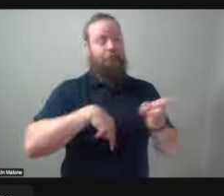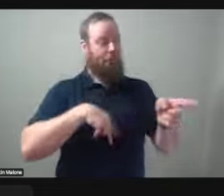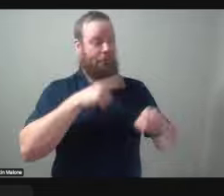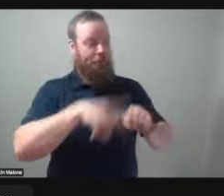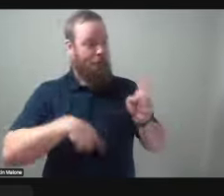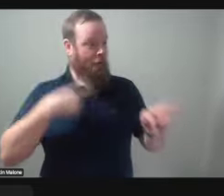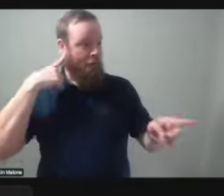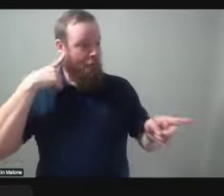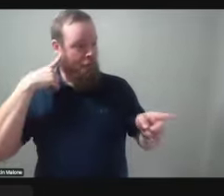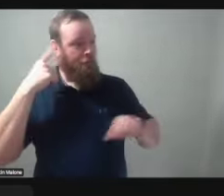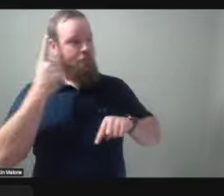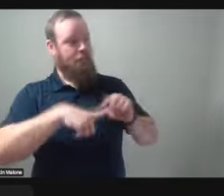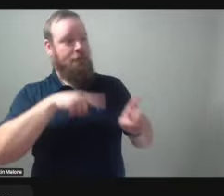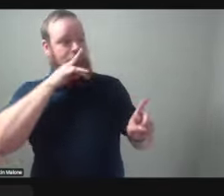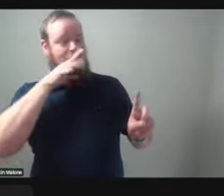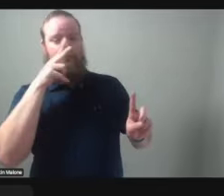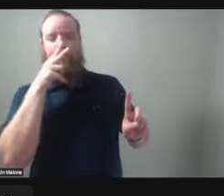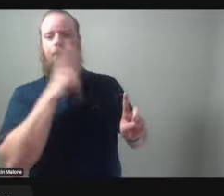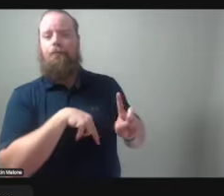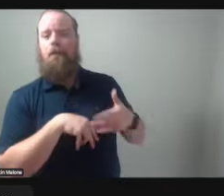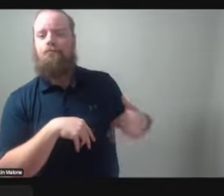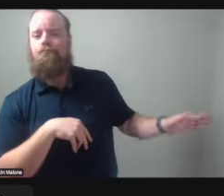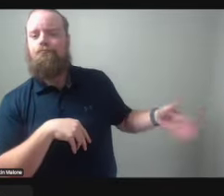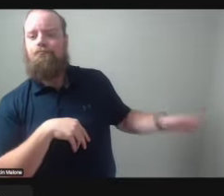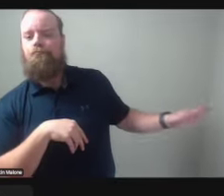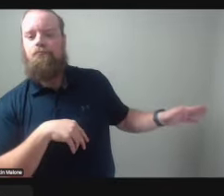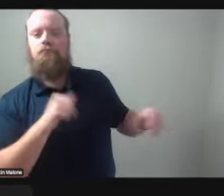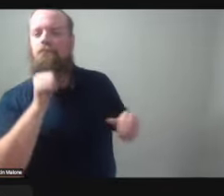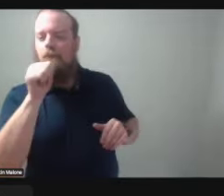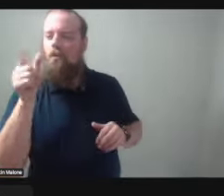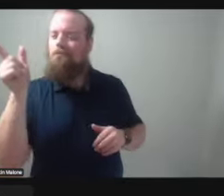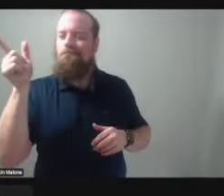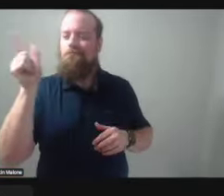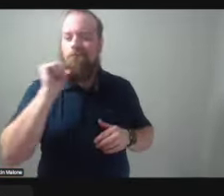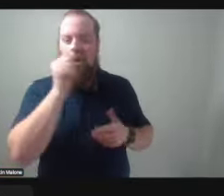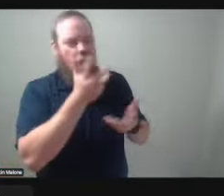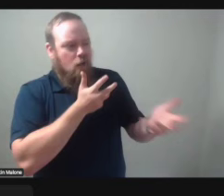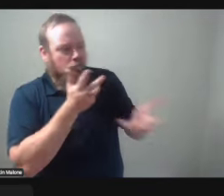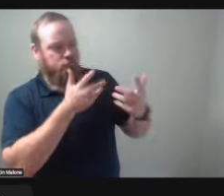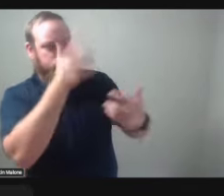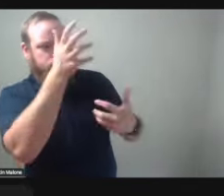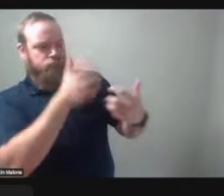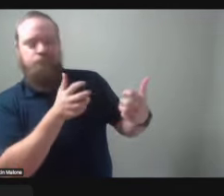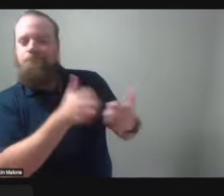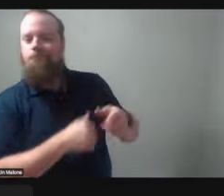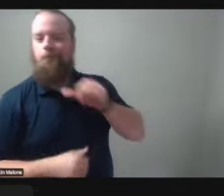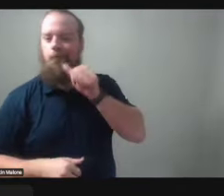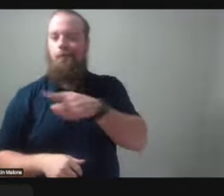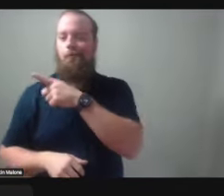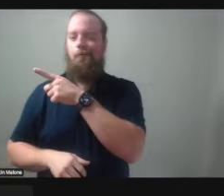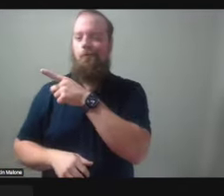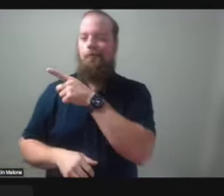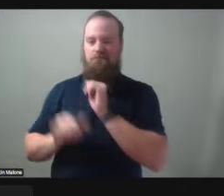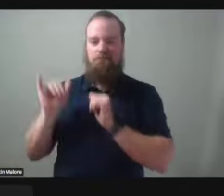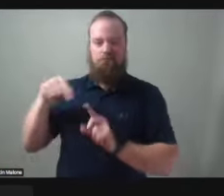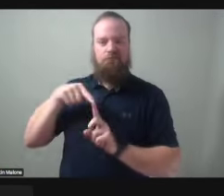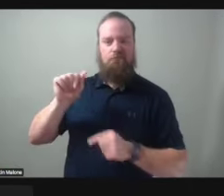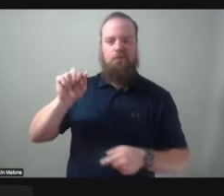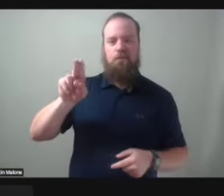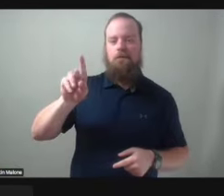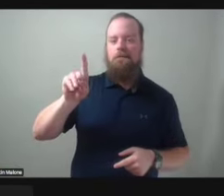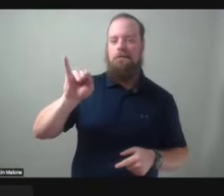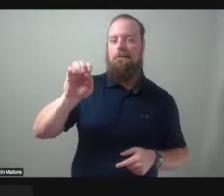hear. And hearing people tend to think that those who cannot hear or cannot speak are less than.